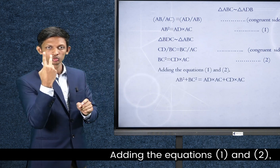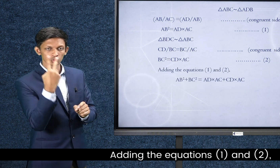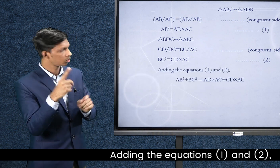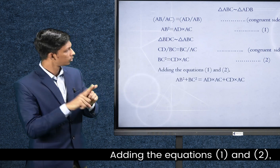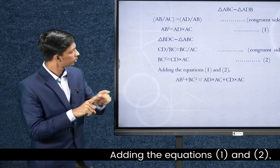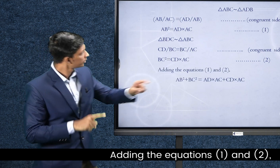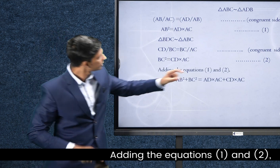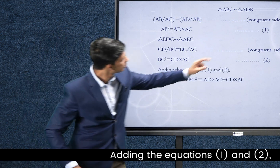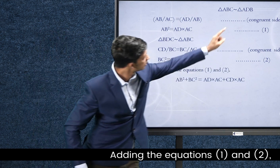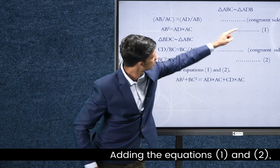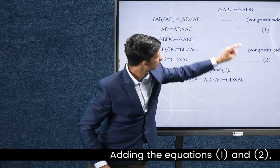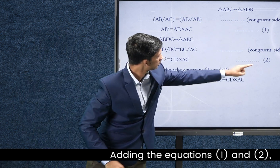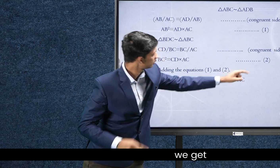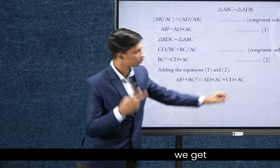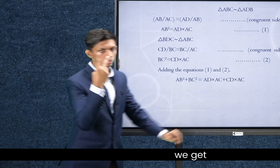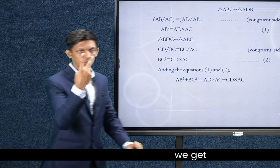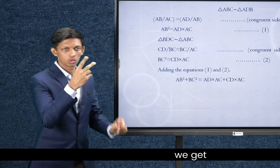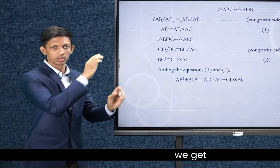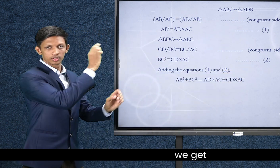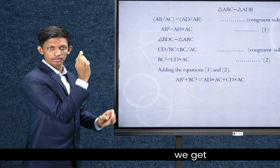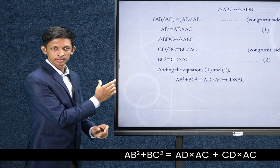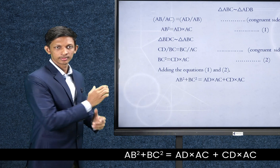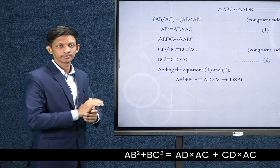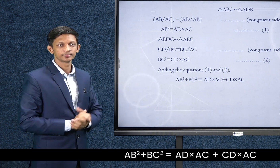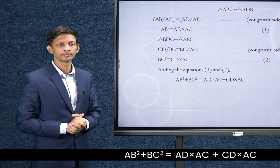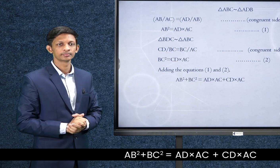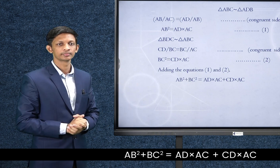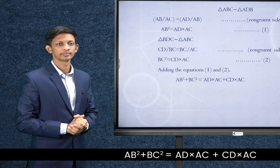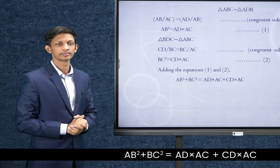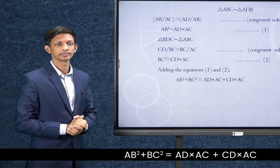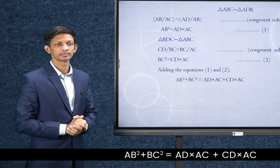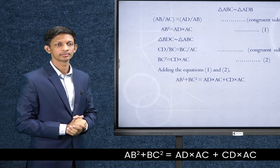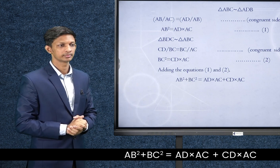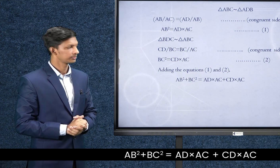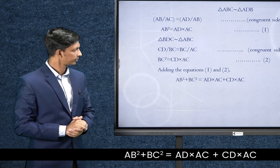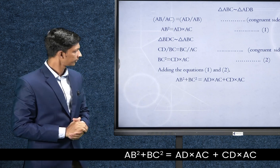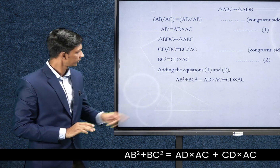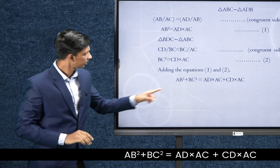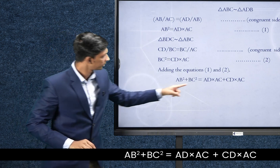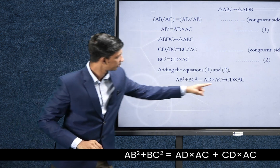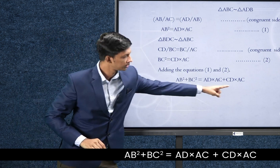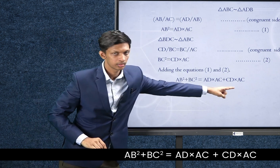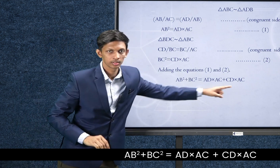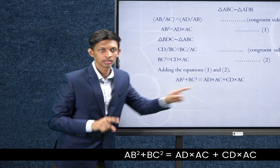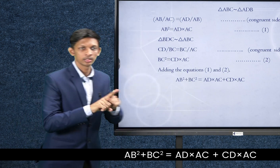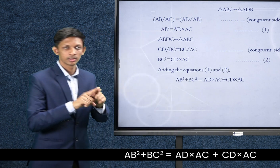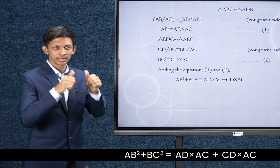2, we get AB square plus BC square is equal to AD into AC